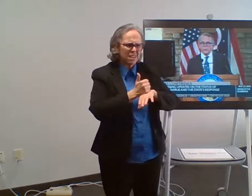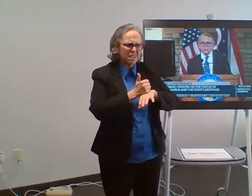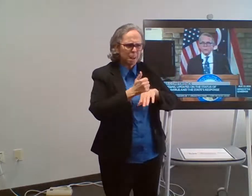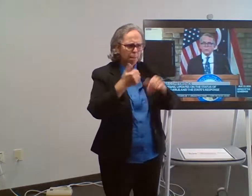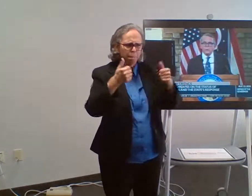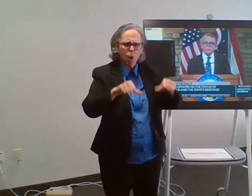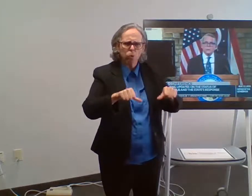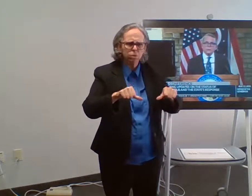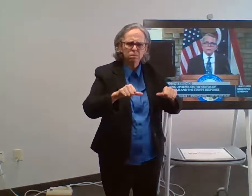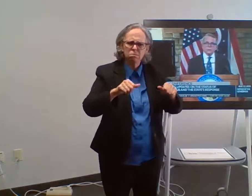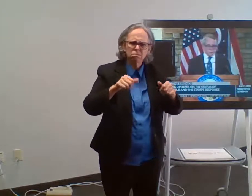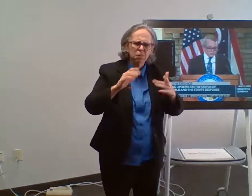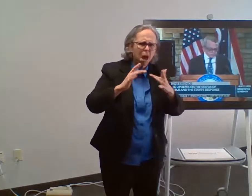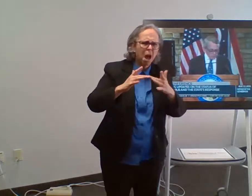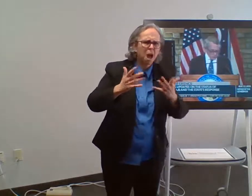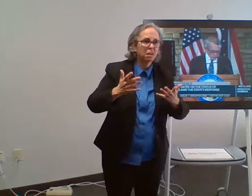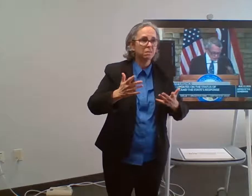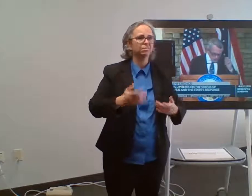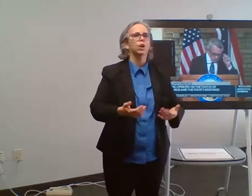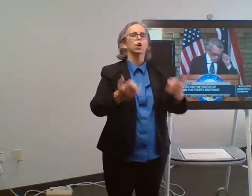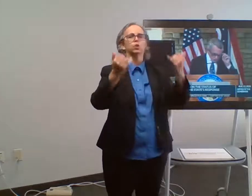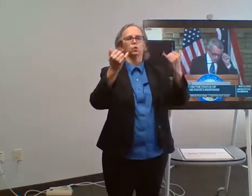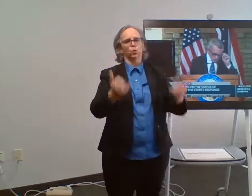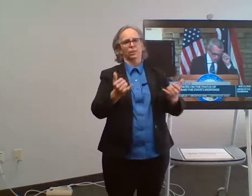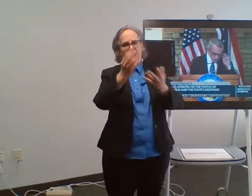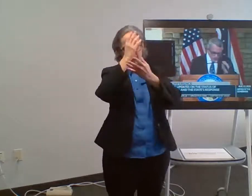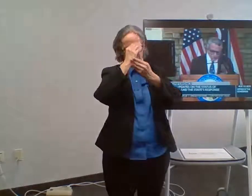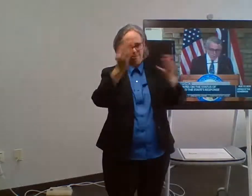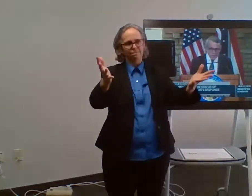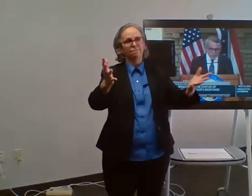for all our educators and parents,